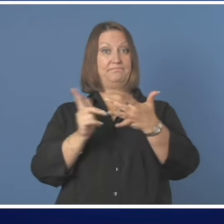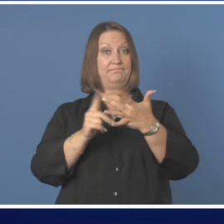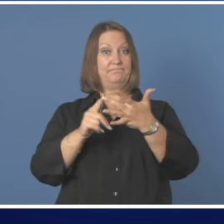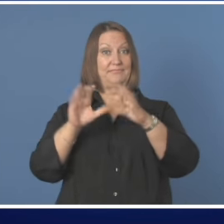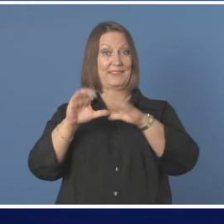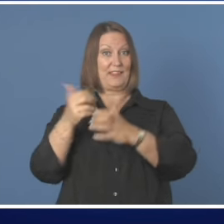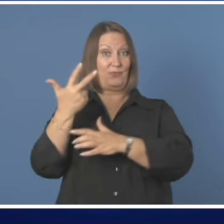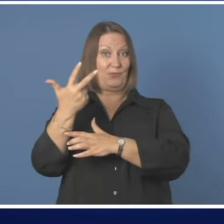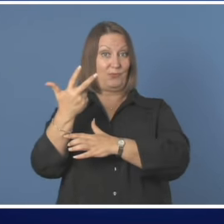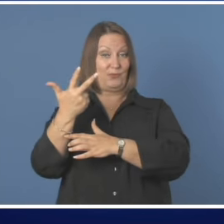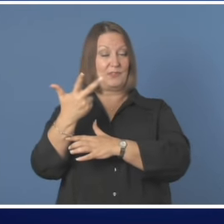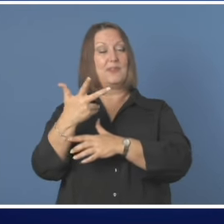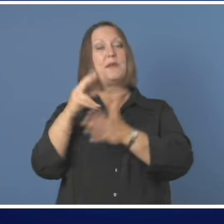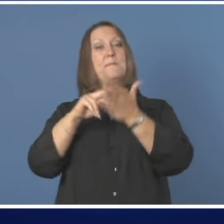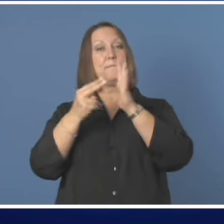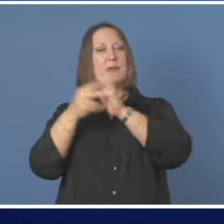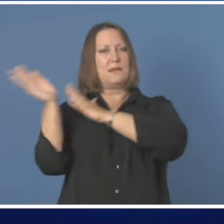Category 3.